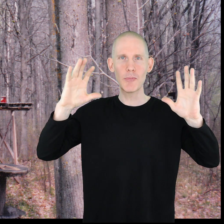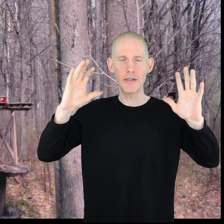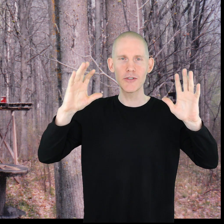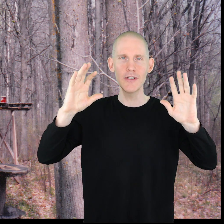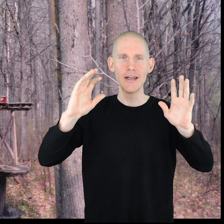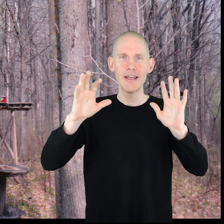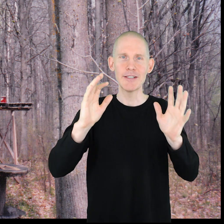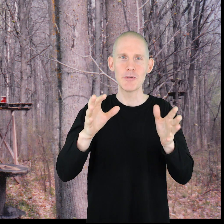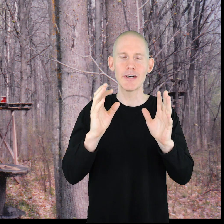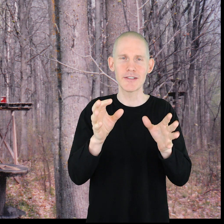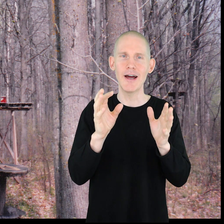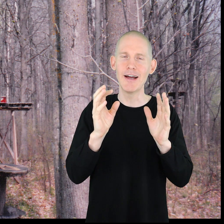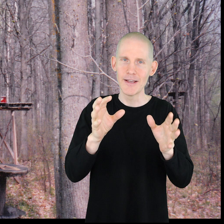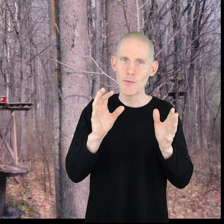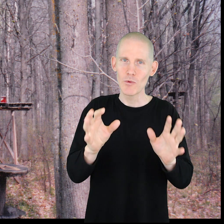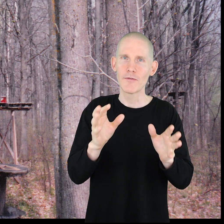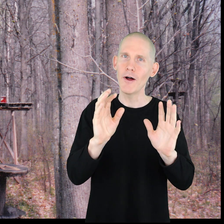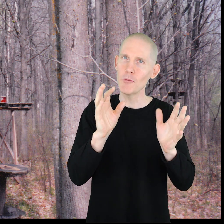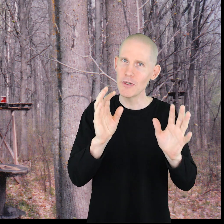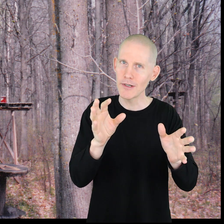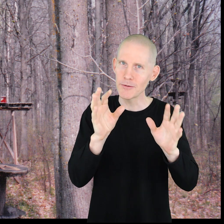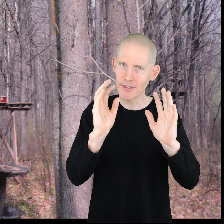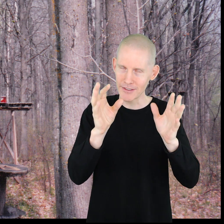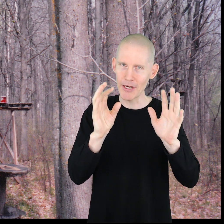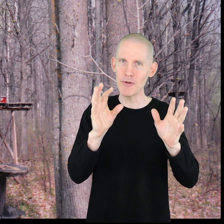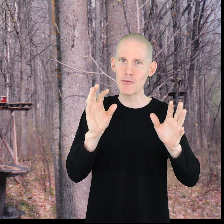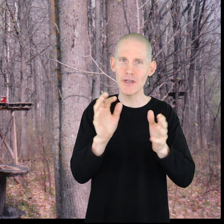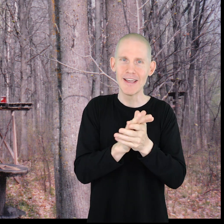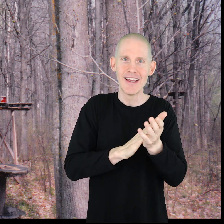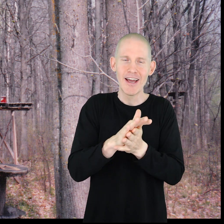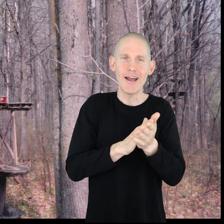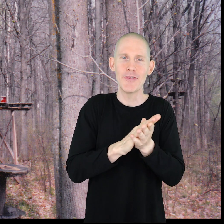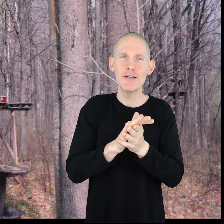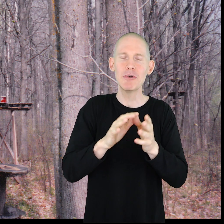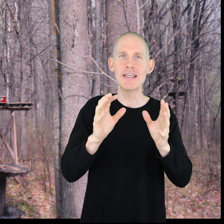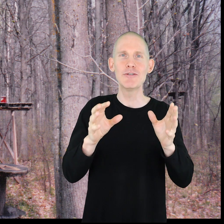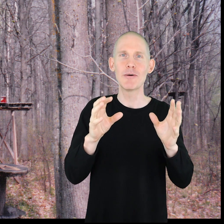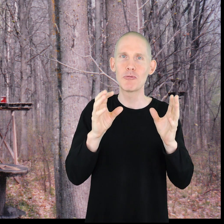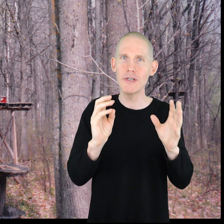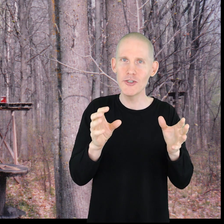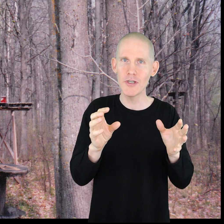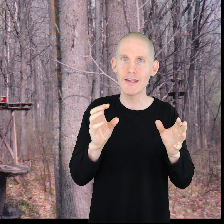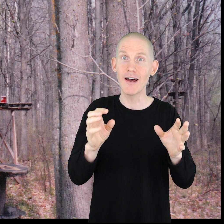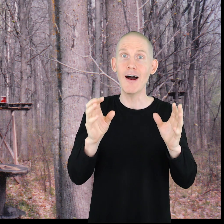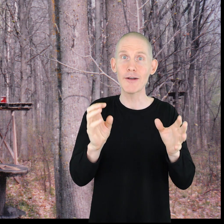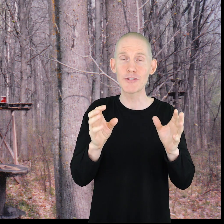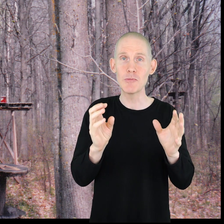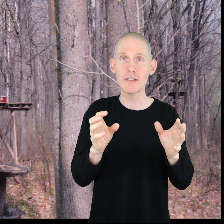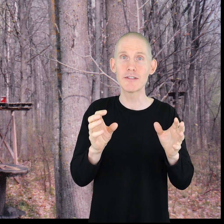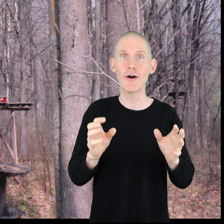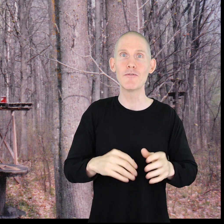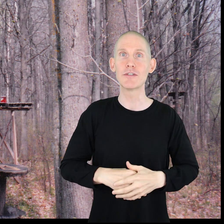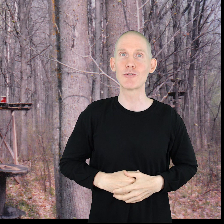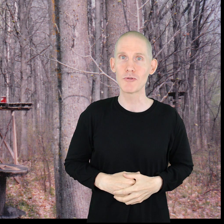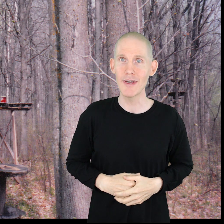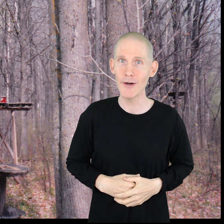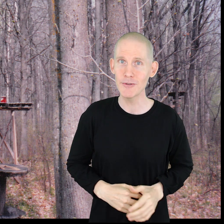picture is because, follow me here. Stay with me. I think we need to appreciate the awesomeness of this tree house